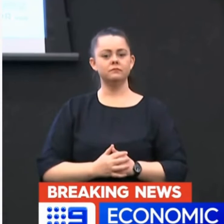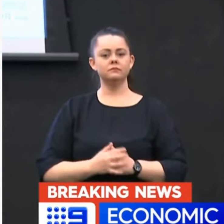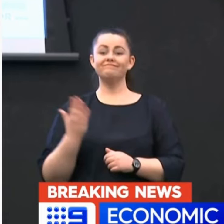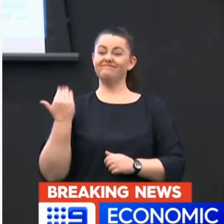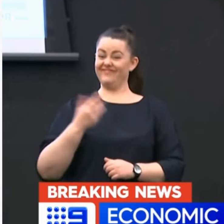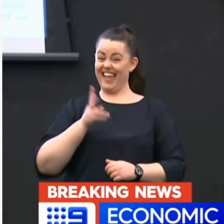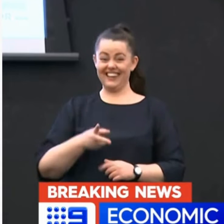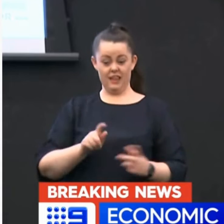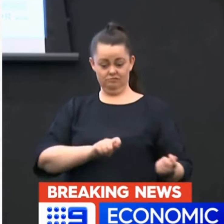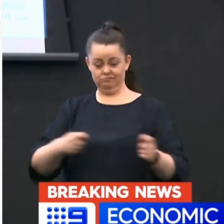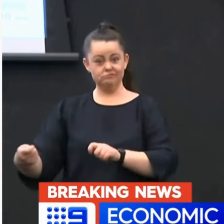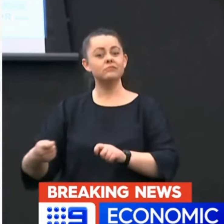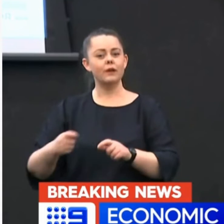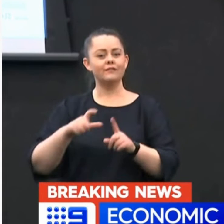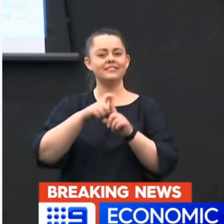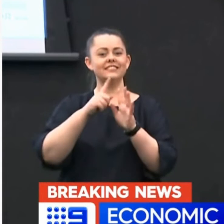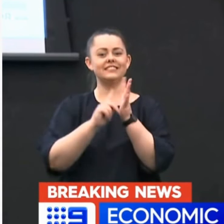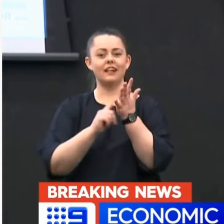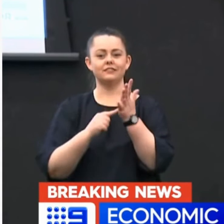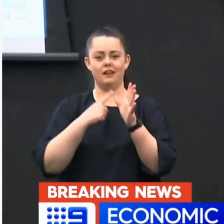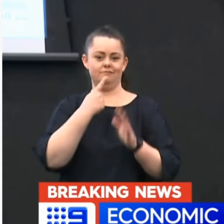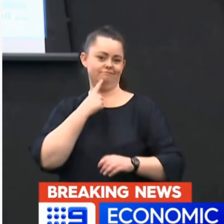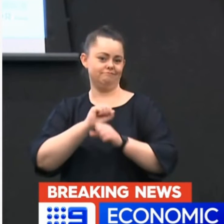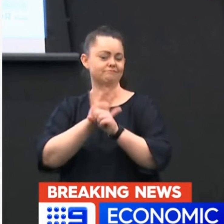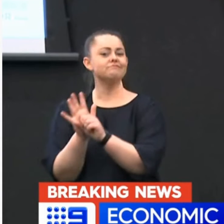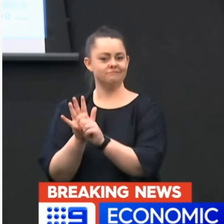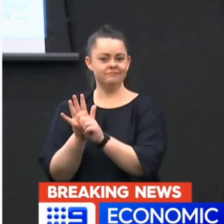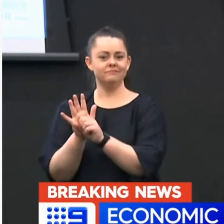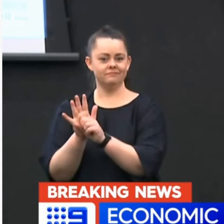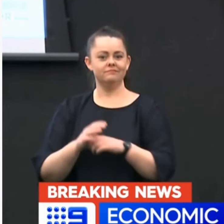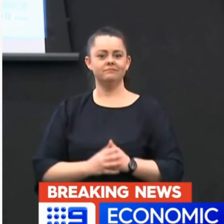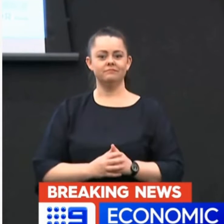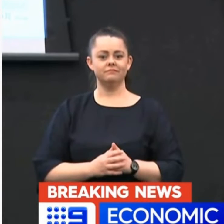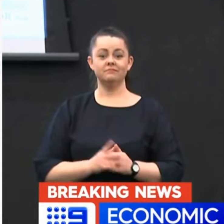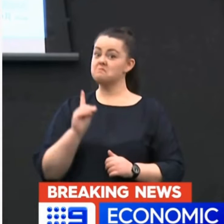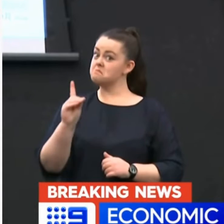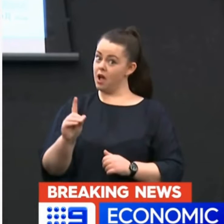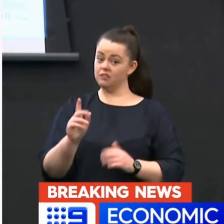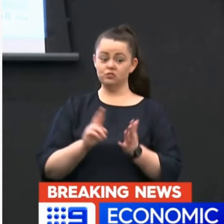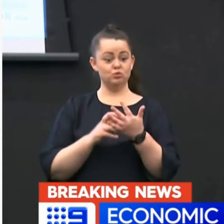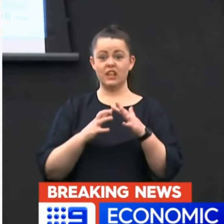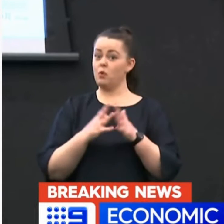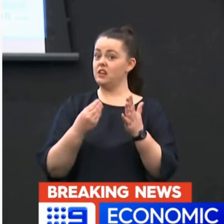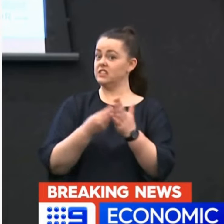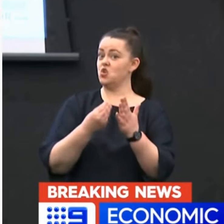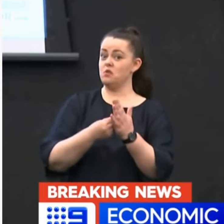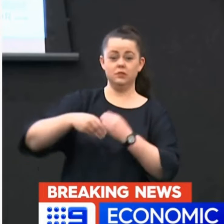lockdowns commenced, the New South Wales economy was stronger than it was before the pandemic